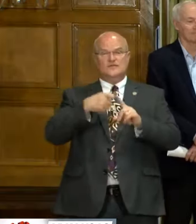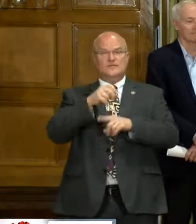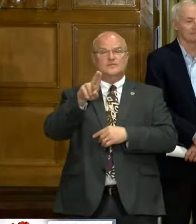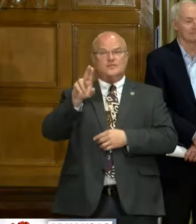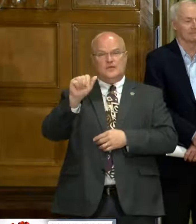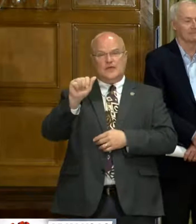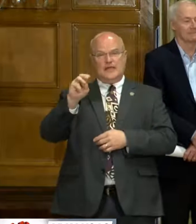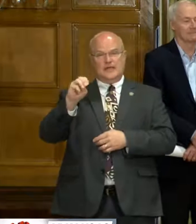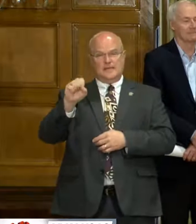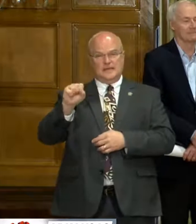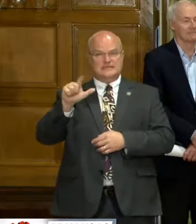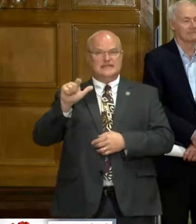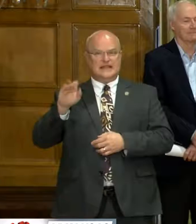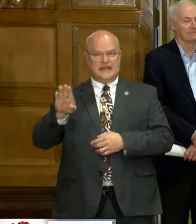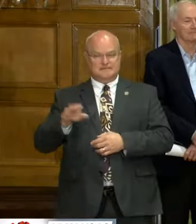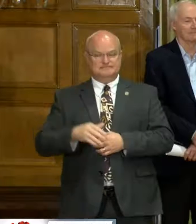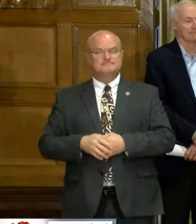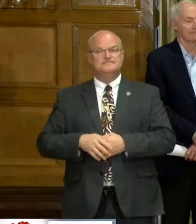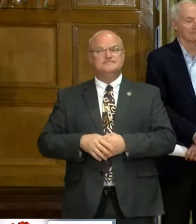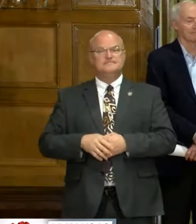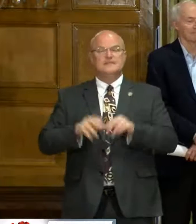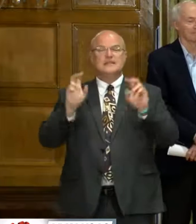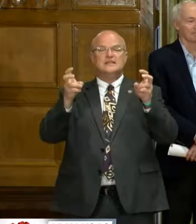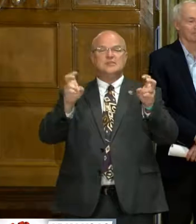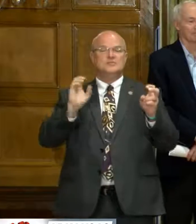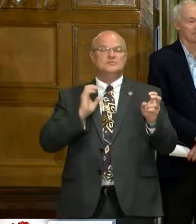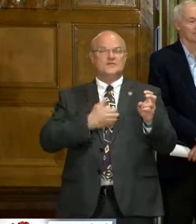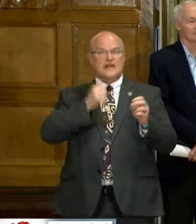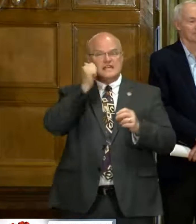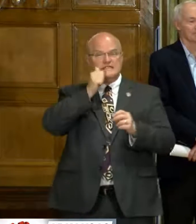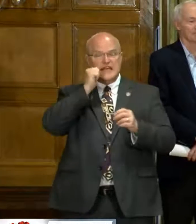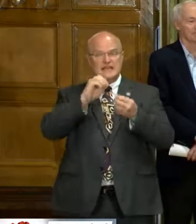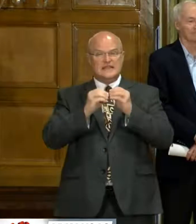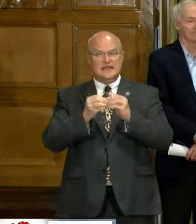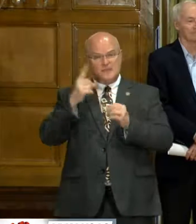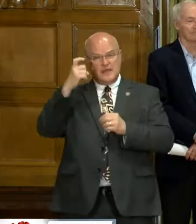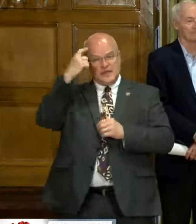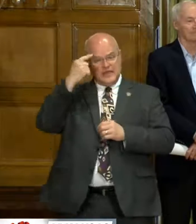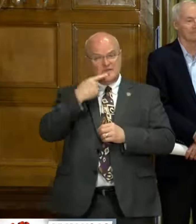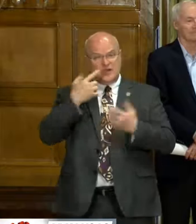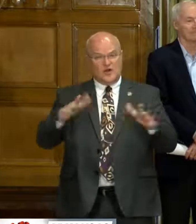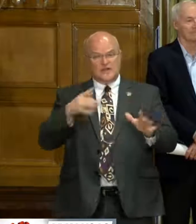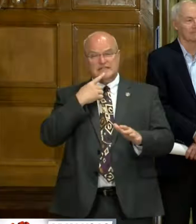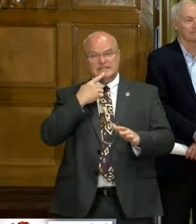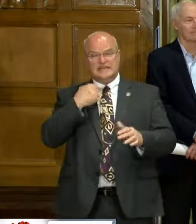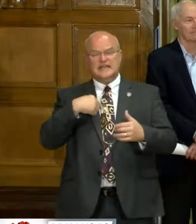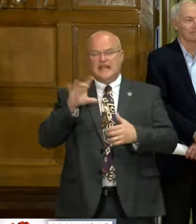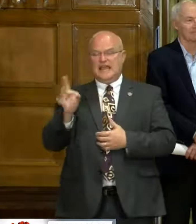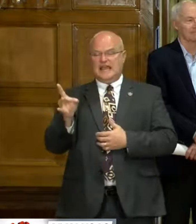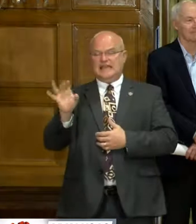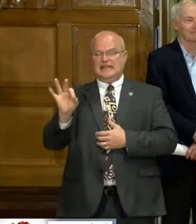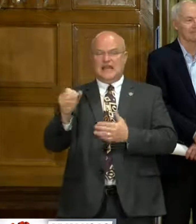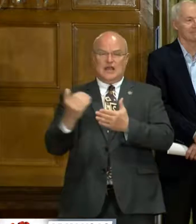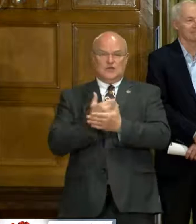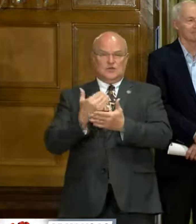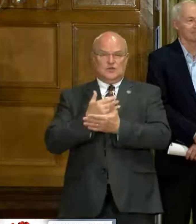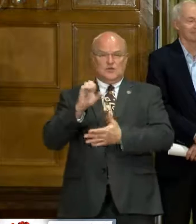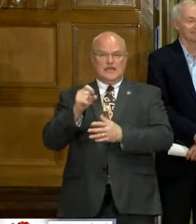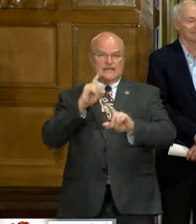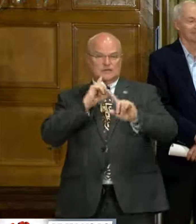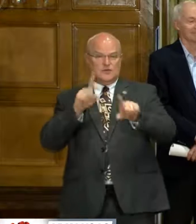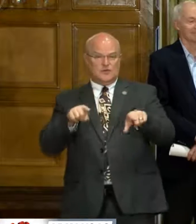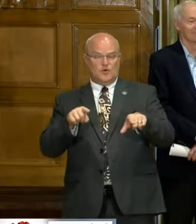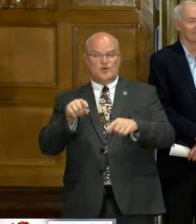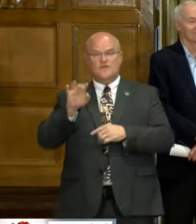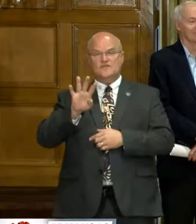the UAMS laboratory. In terms of our daily numbers, as the Governor mentioned, we had 89 new cases